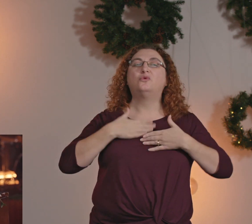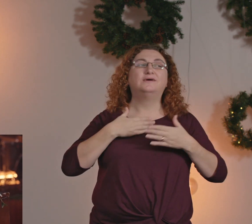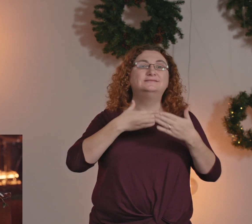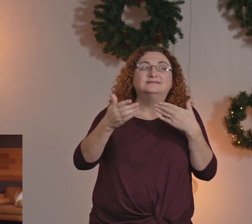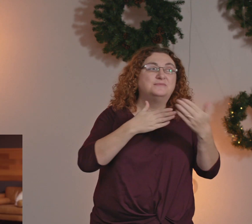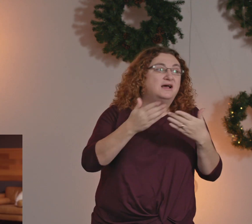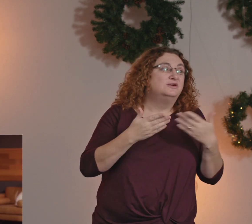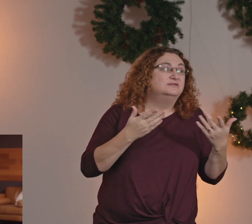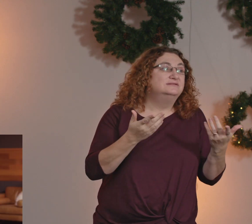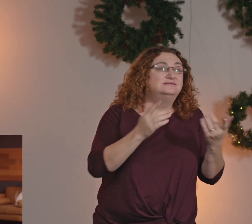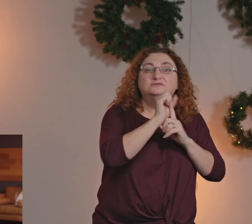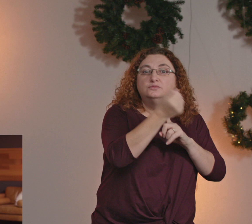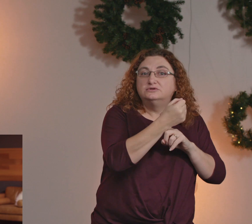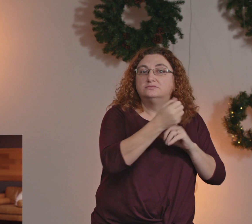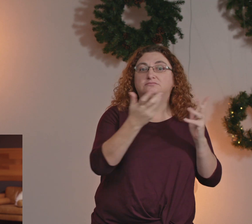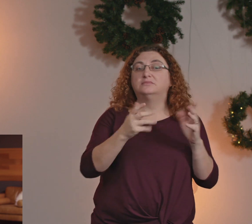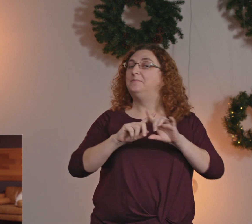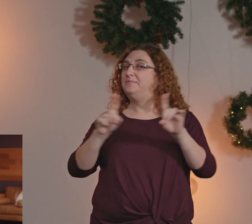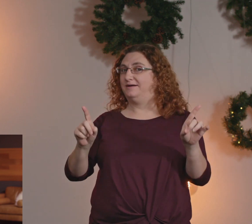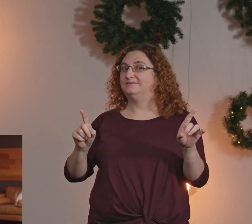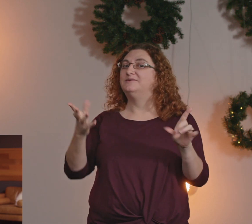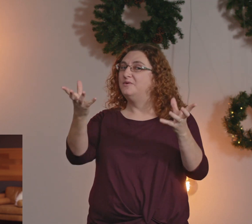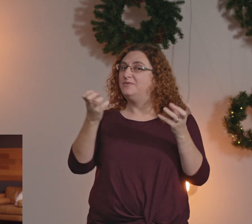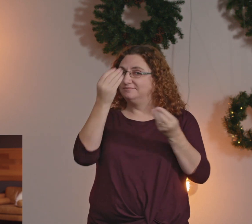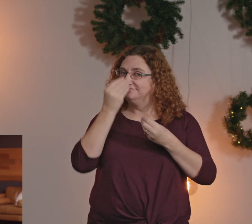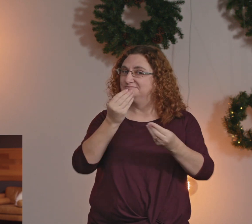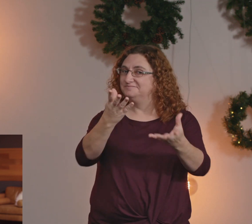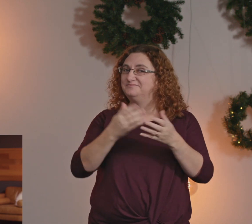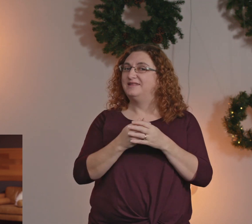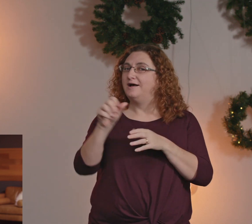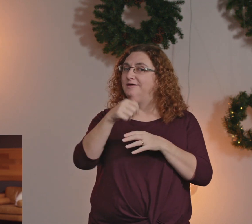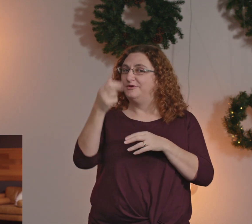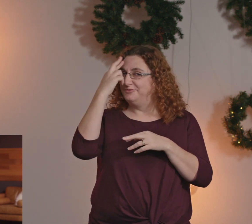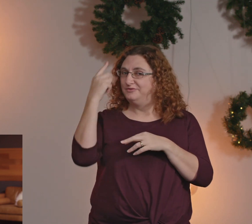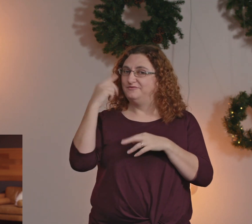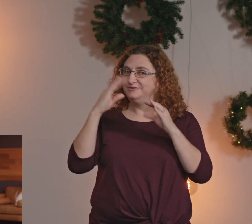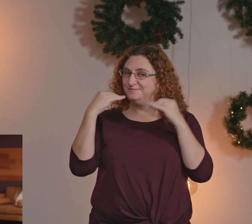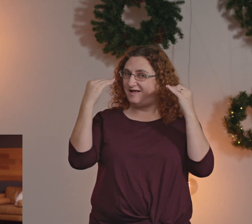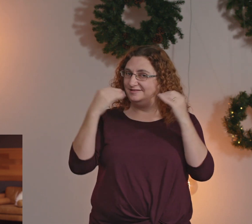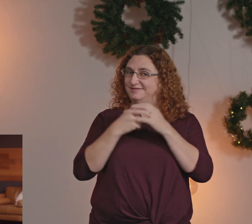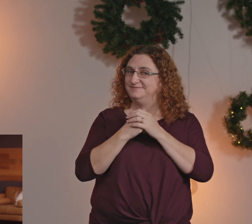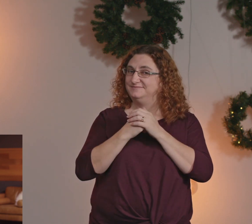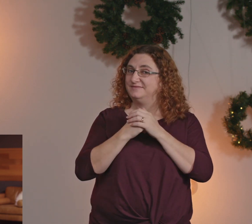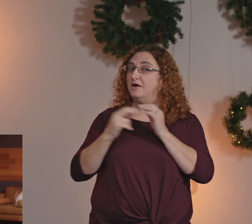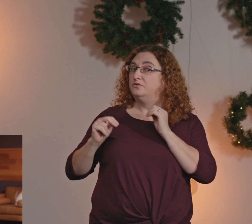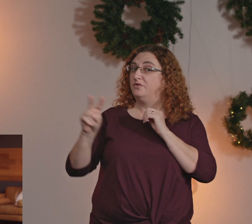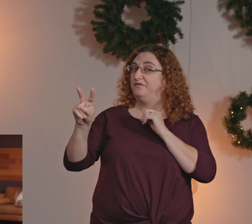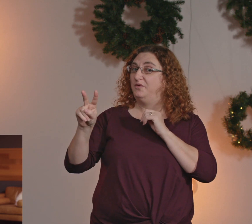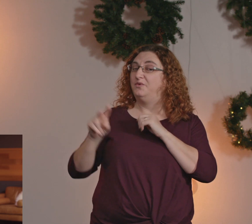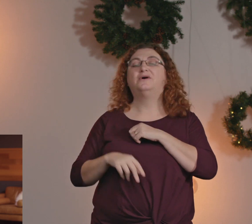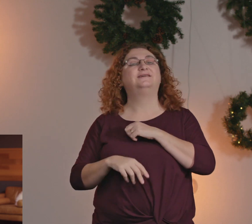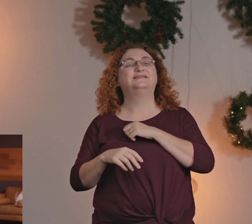circumstances. And speaking of joy, we've wanted to give you another reason to smile and laugh this season. Northview's very own